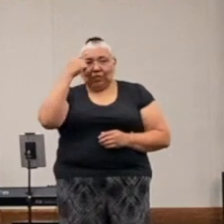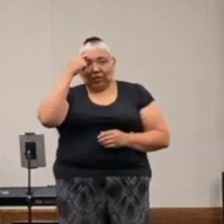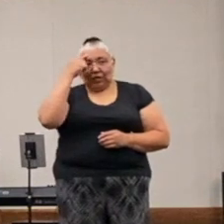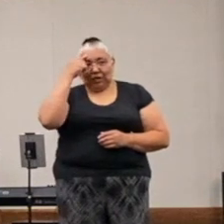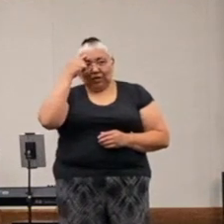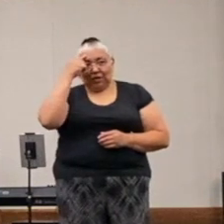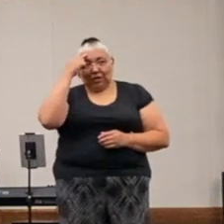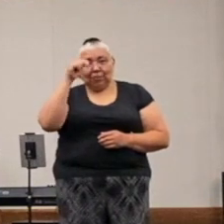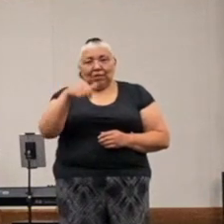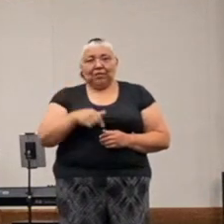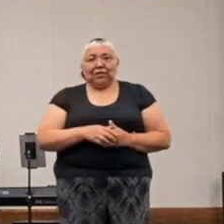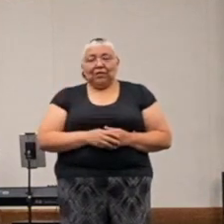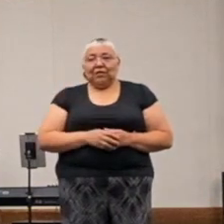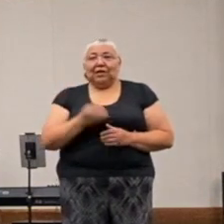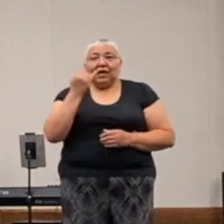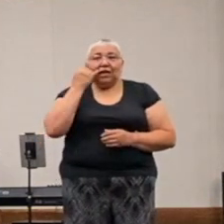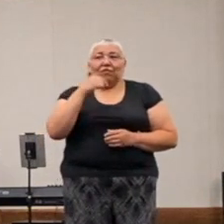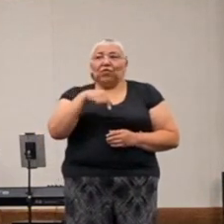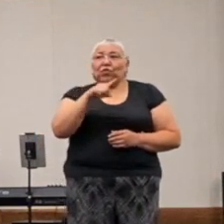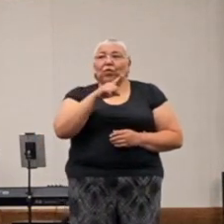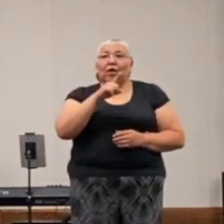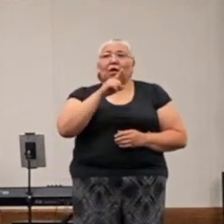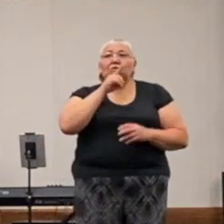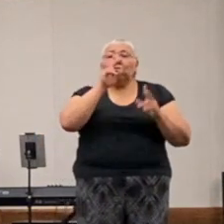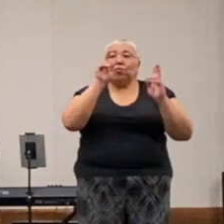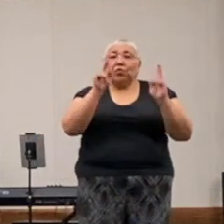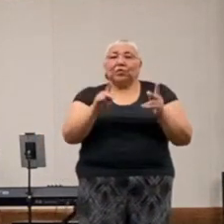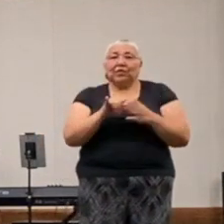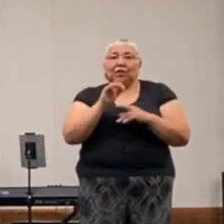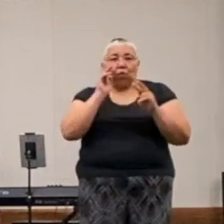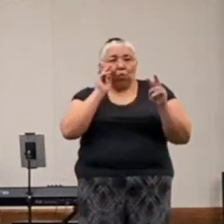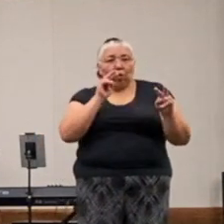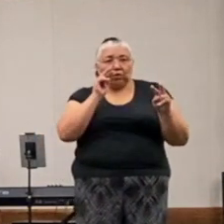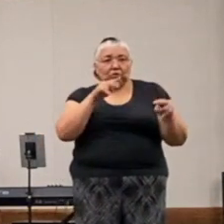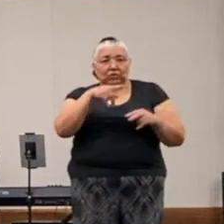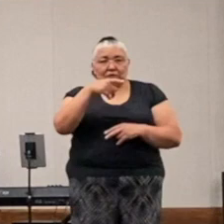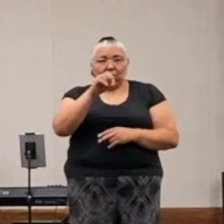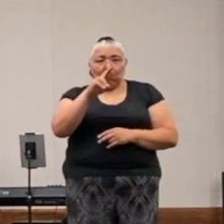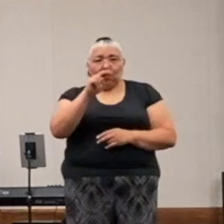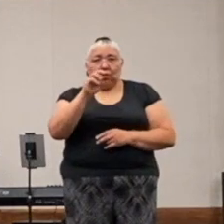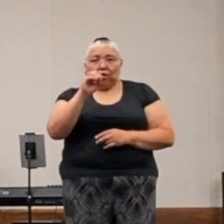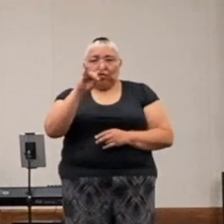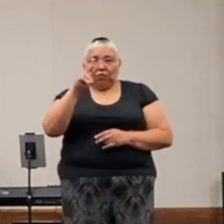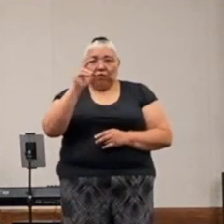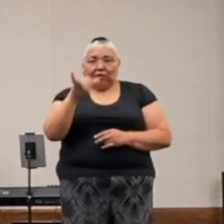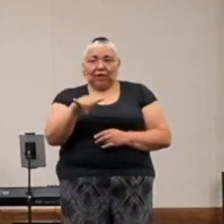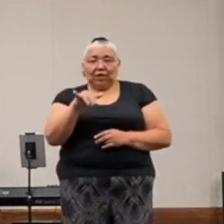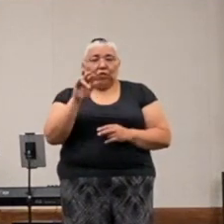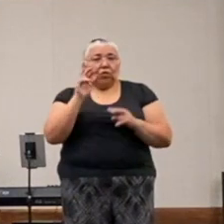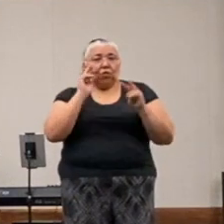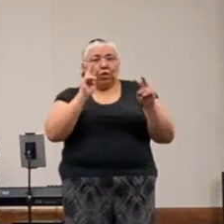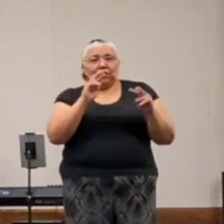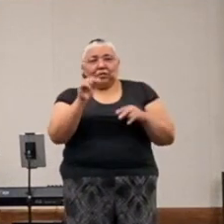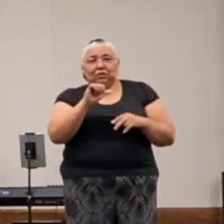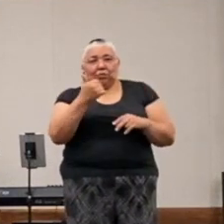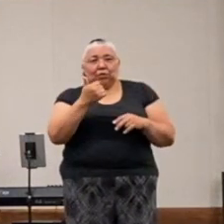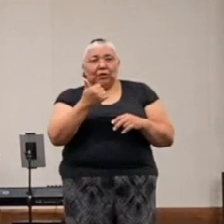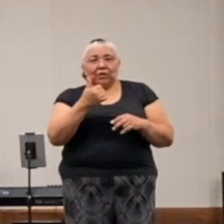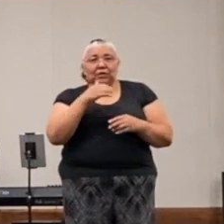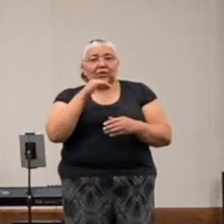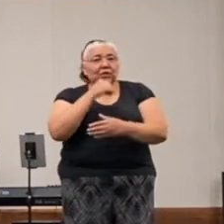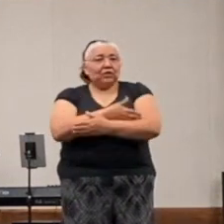it, if you are a person who watches pornography, you're actually watching someone else's daughter or